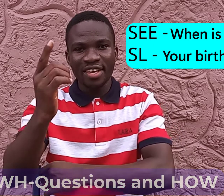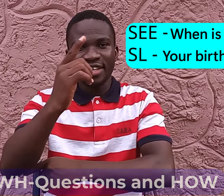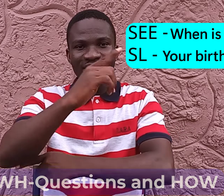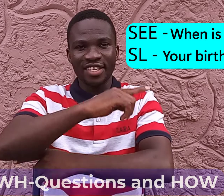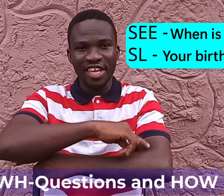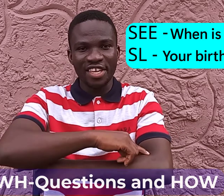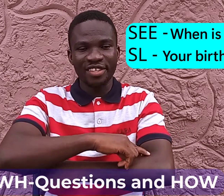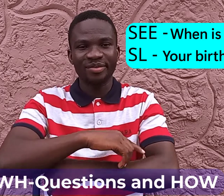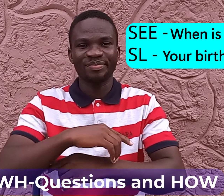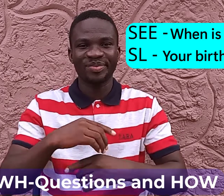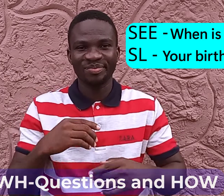birthday?